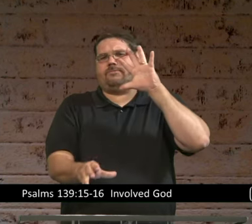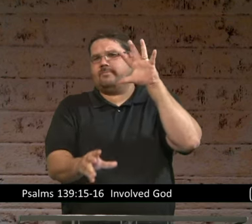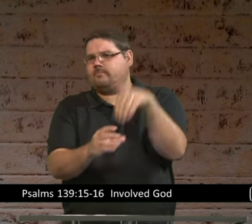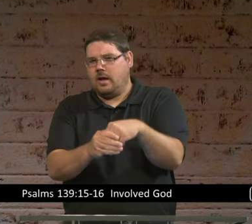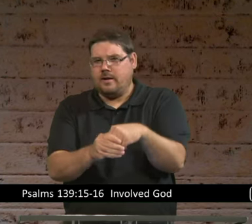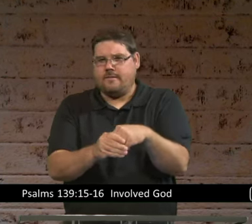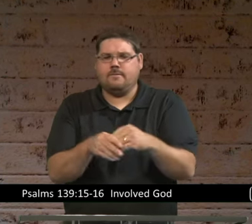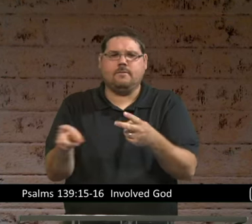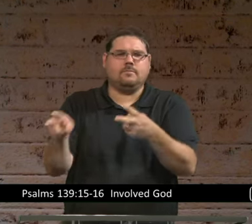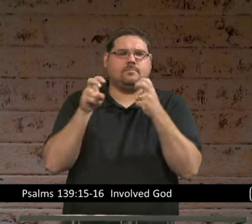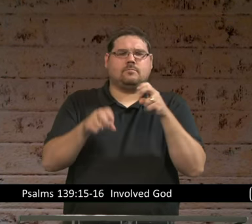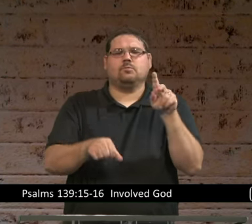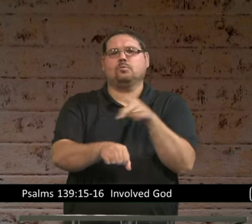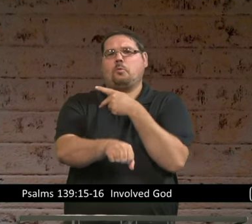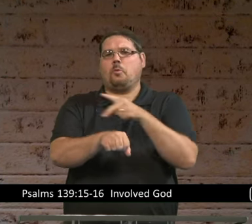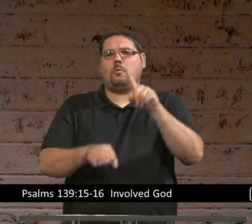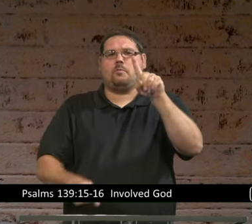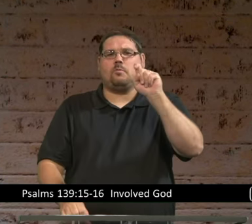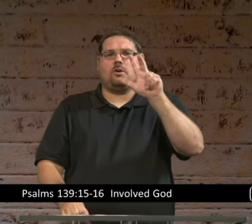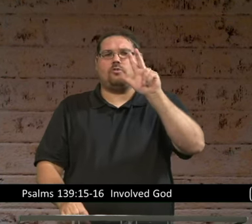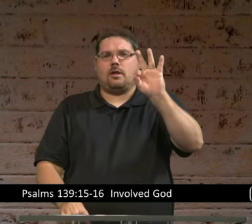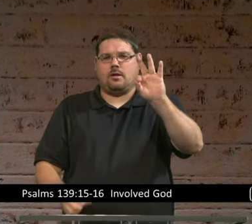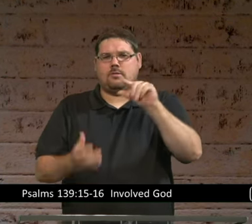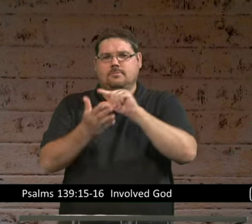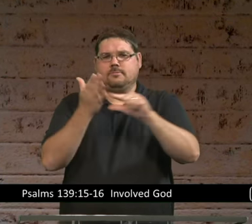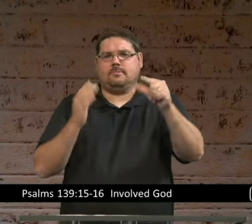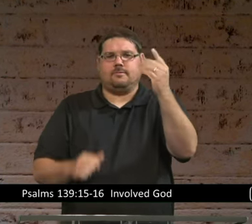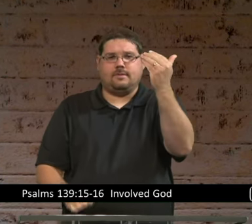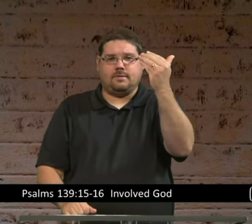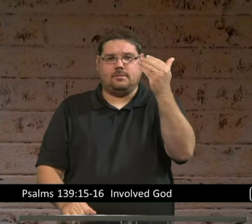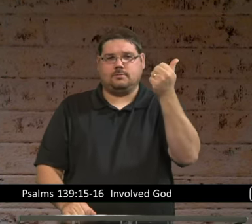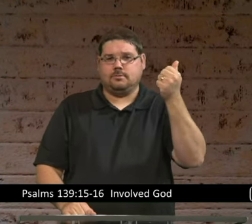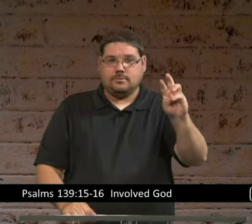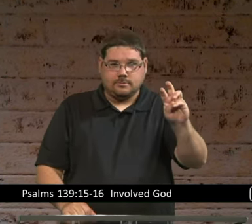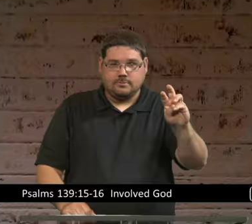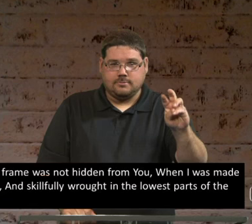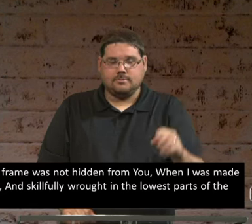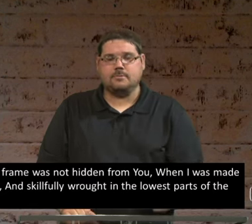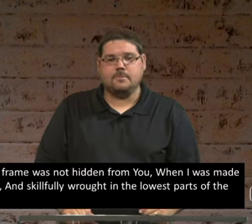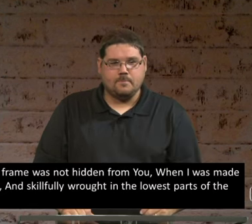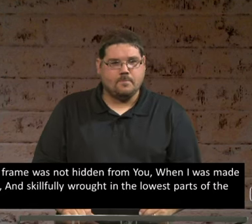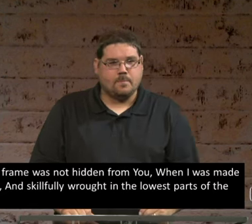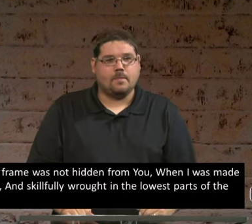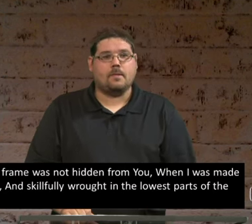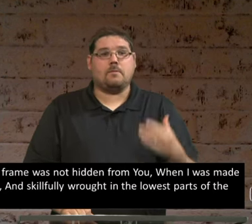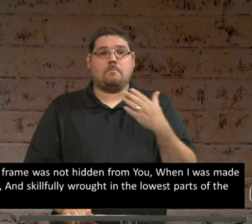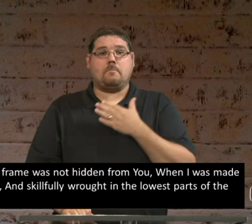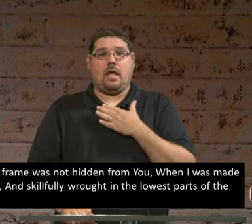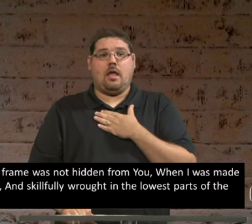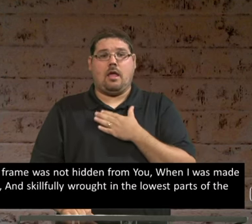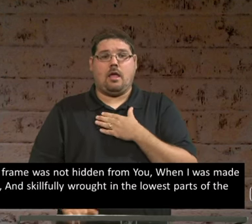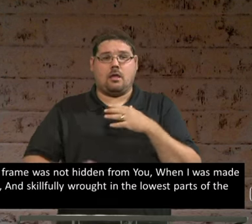The theme for today is our involved God from Psalm 139, verses 15 and